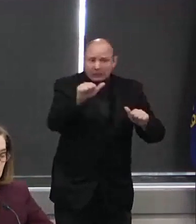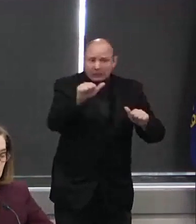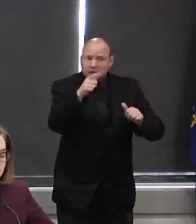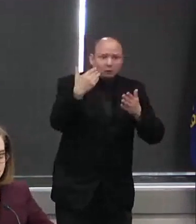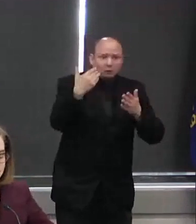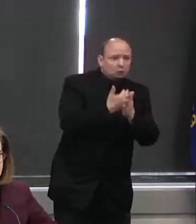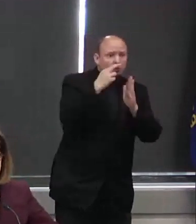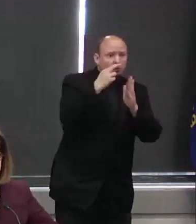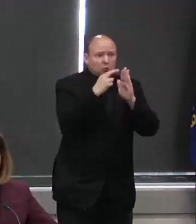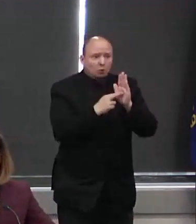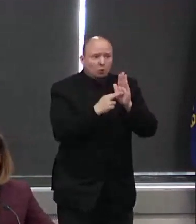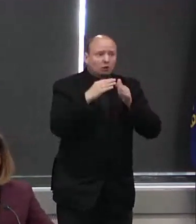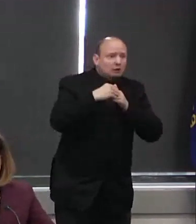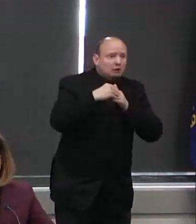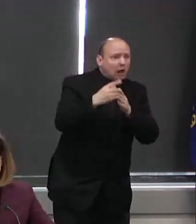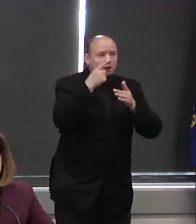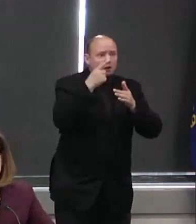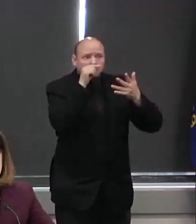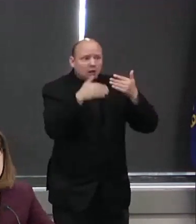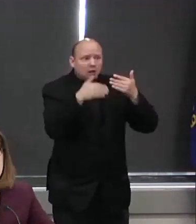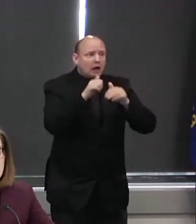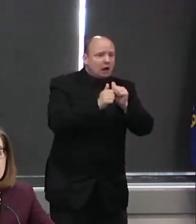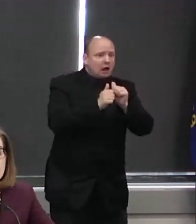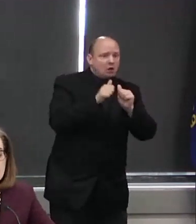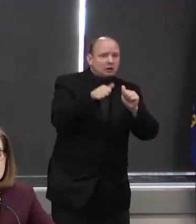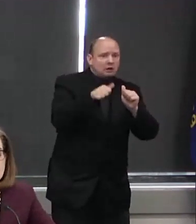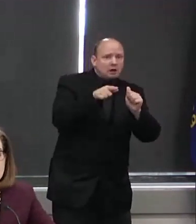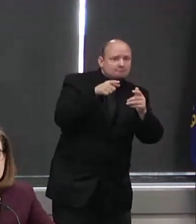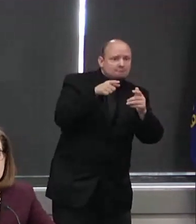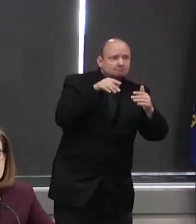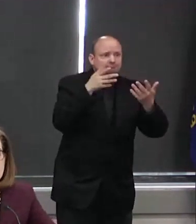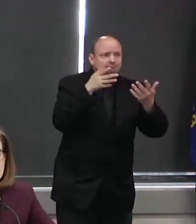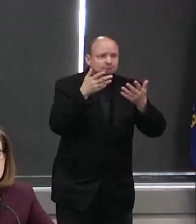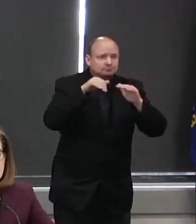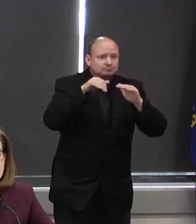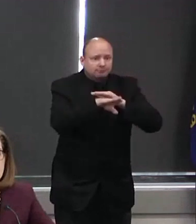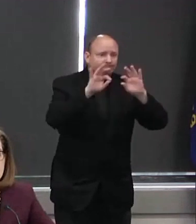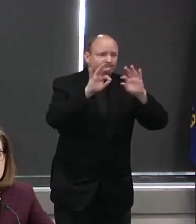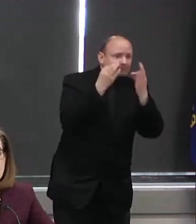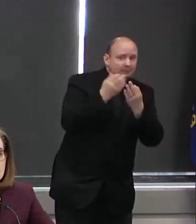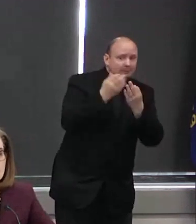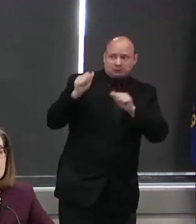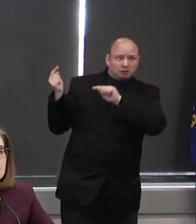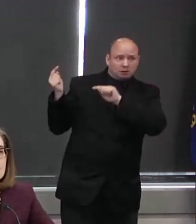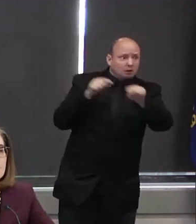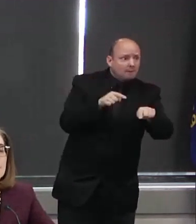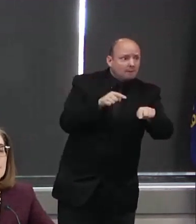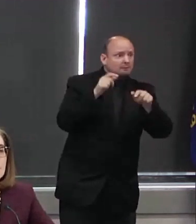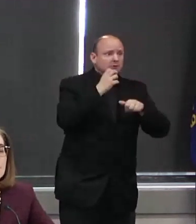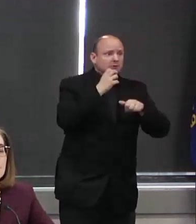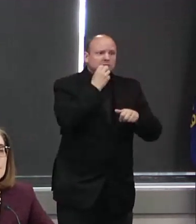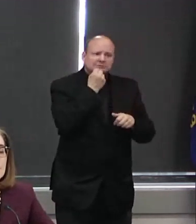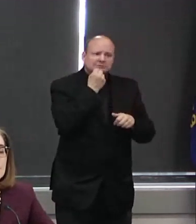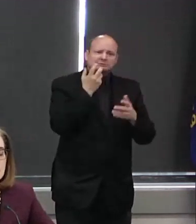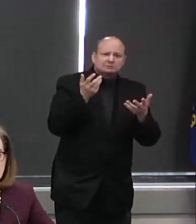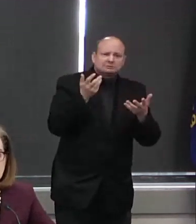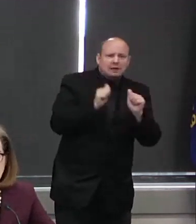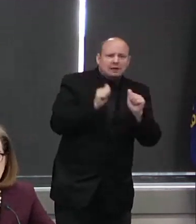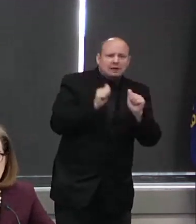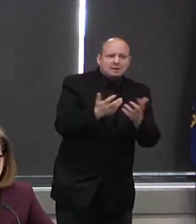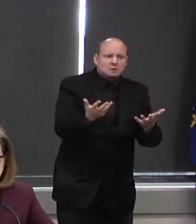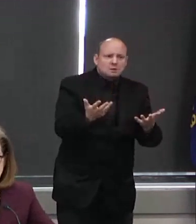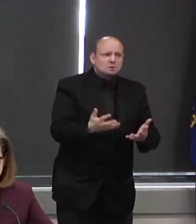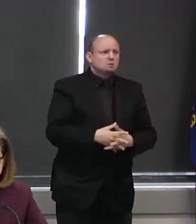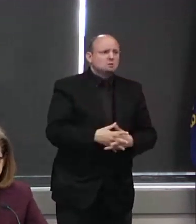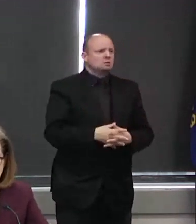important population, and visits from family and friends are important. And pardon me, but besides